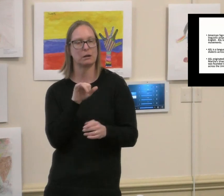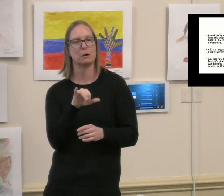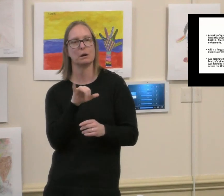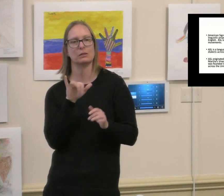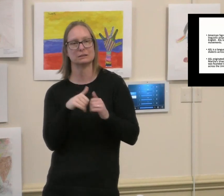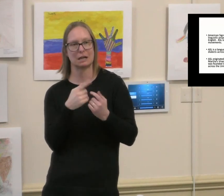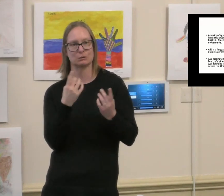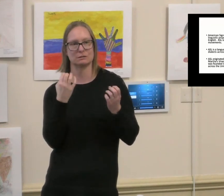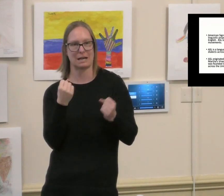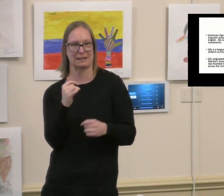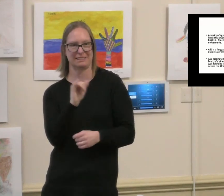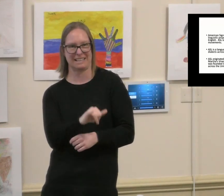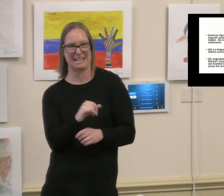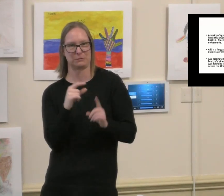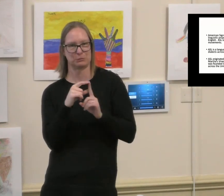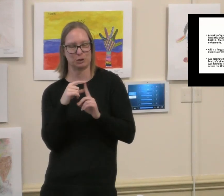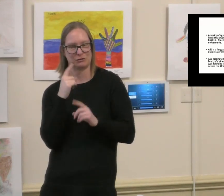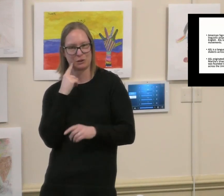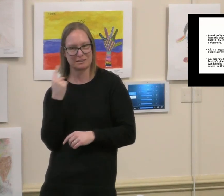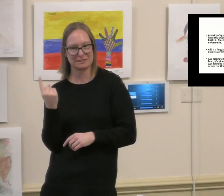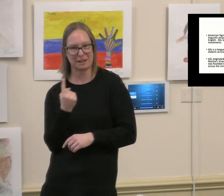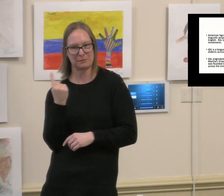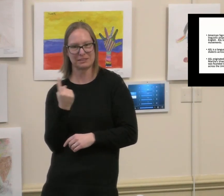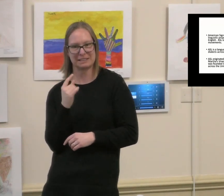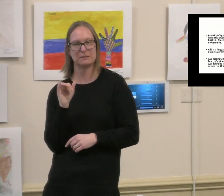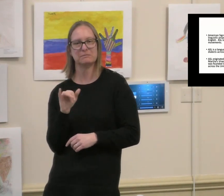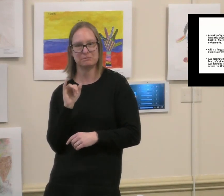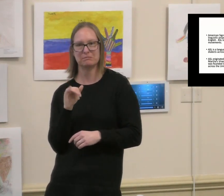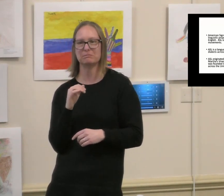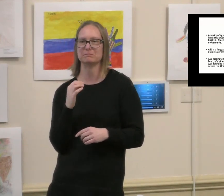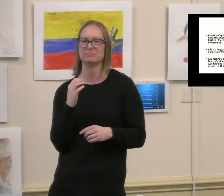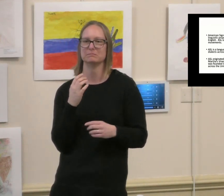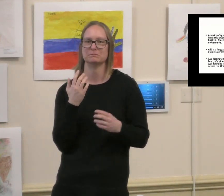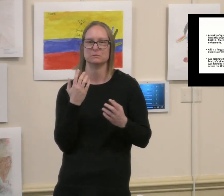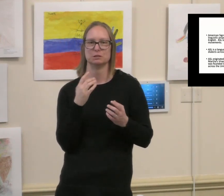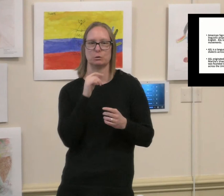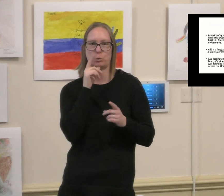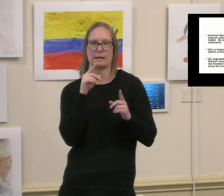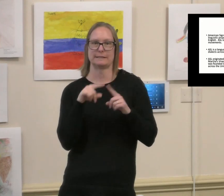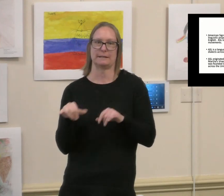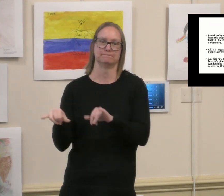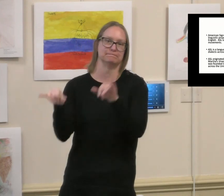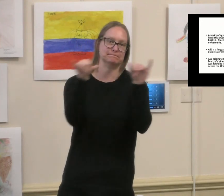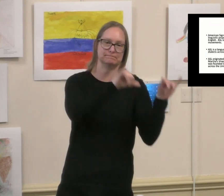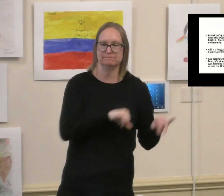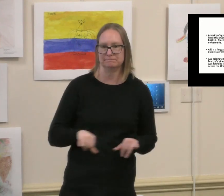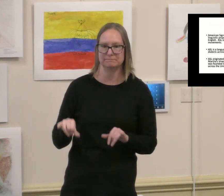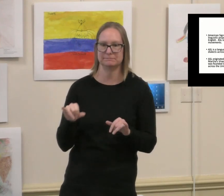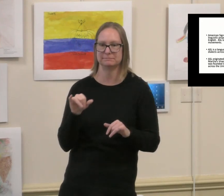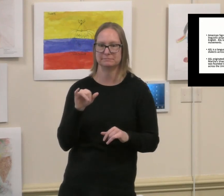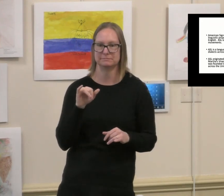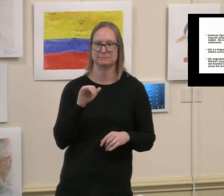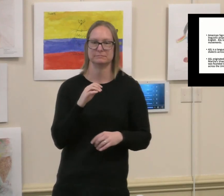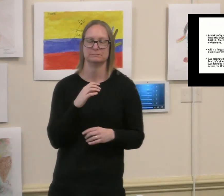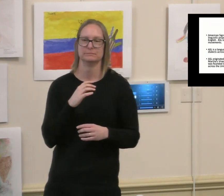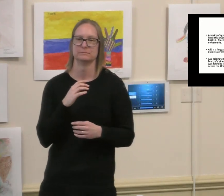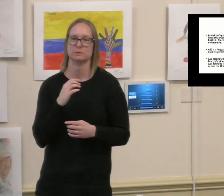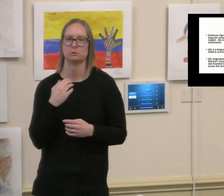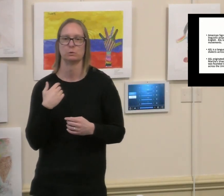in. And it's similar with signed languages as well. There are different signs for certain words in